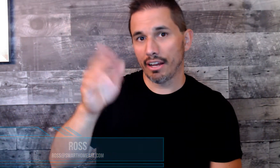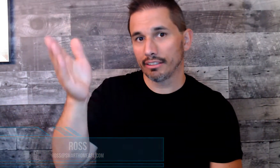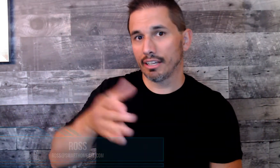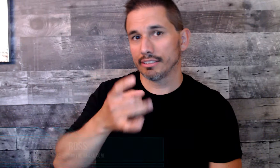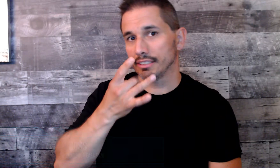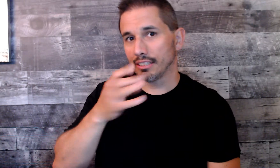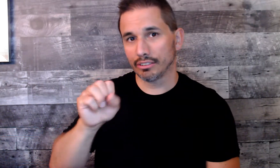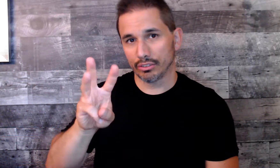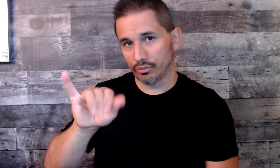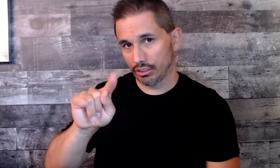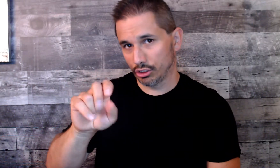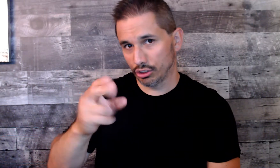Light Switch.